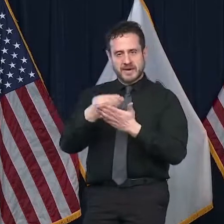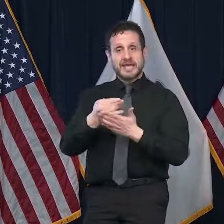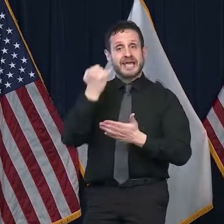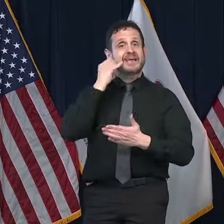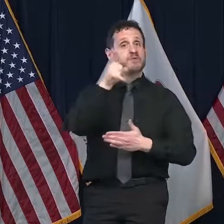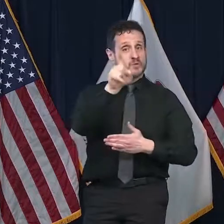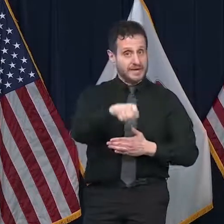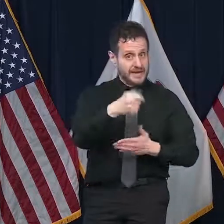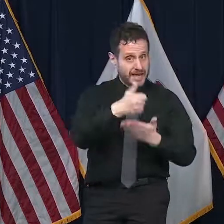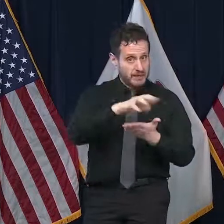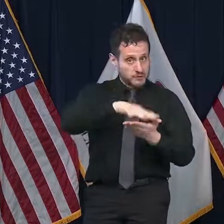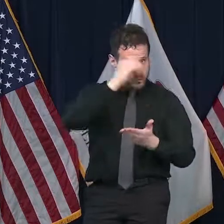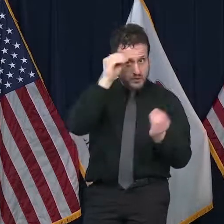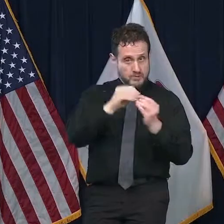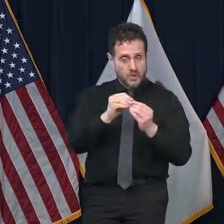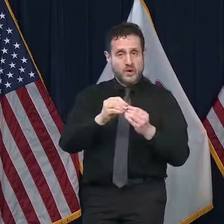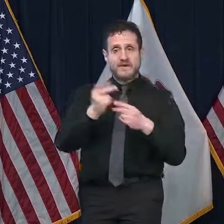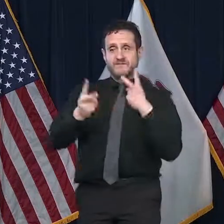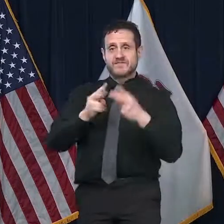visit